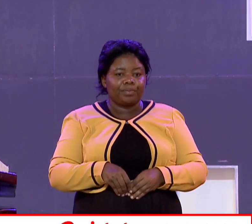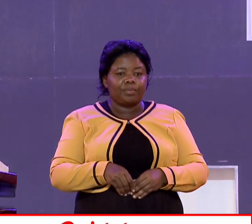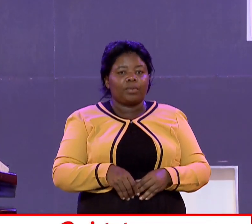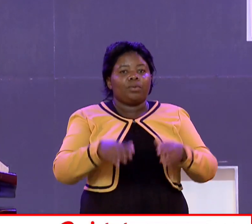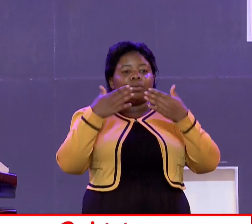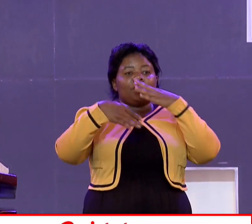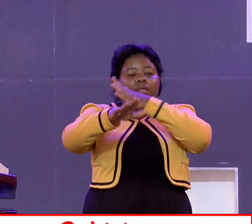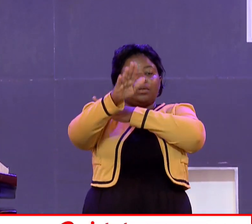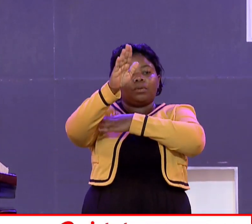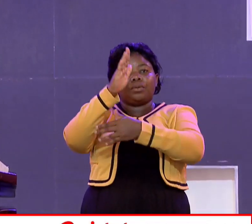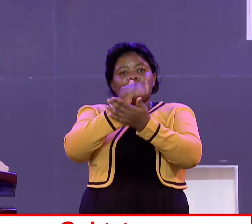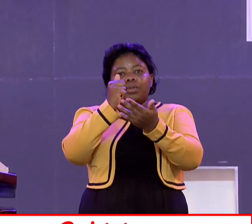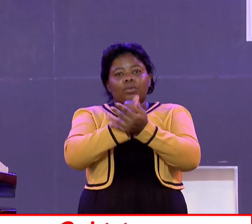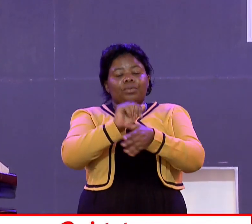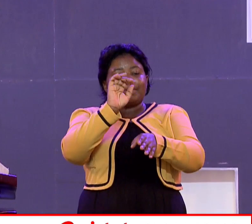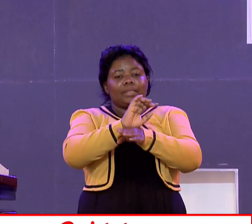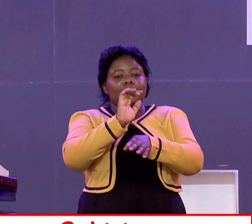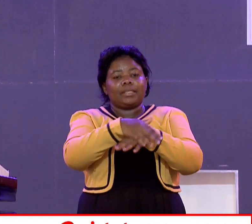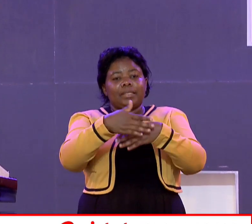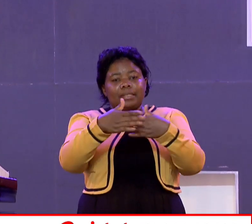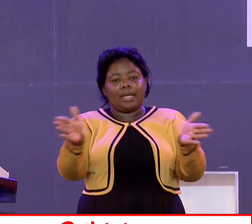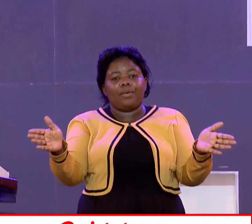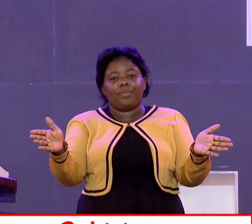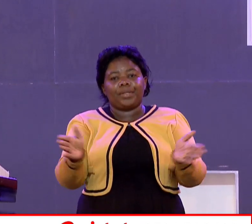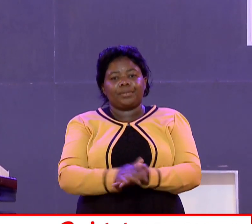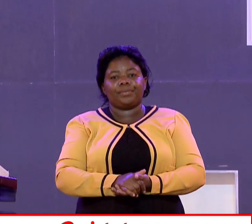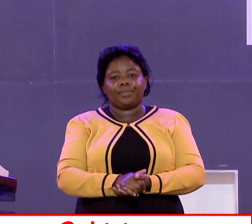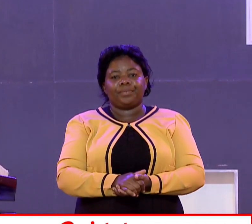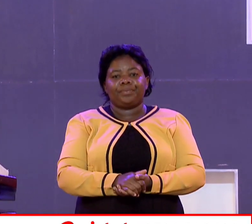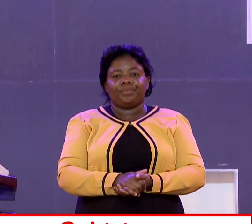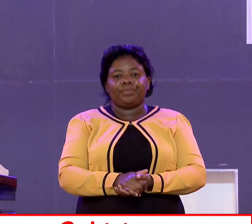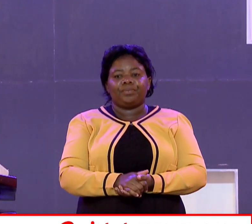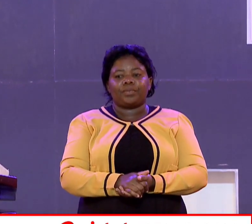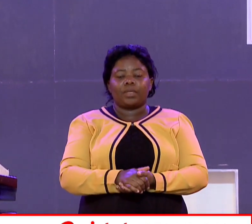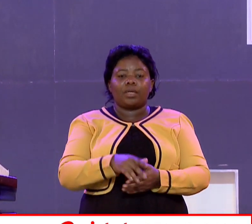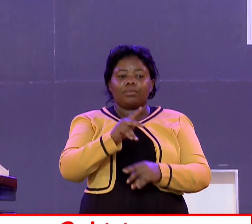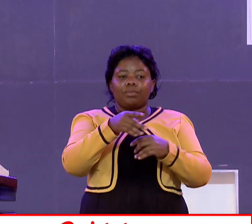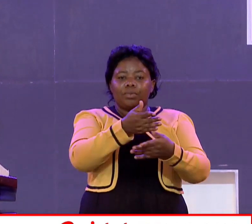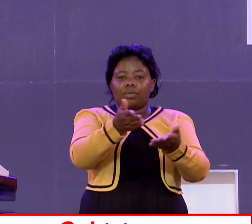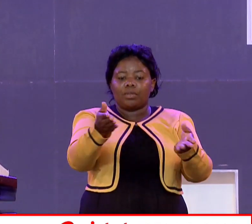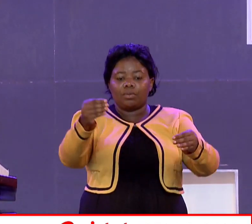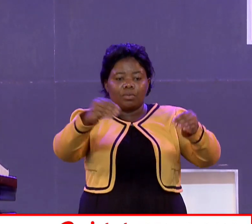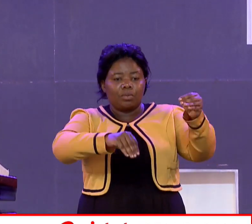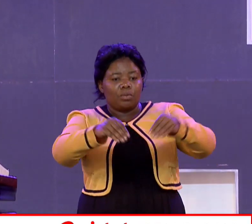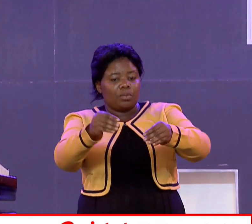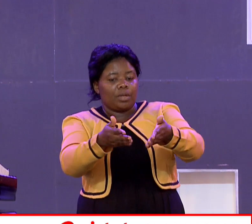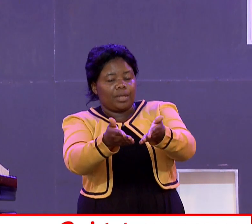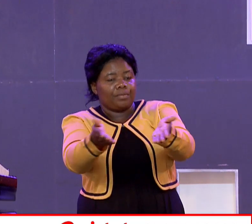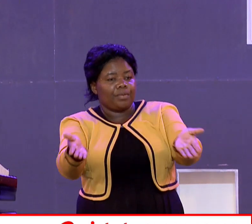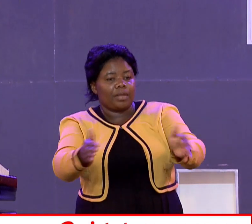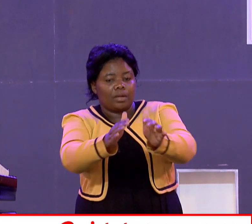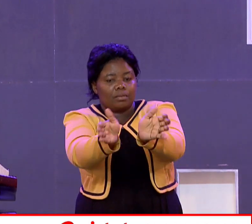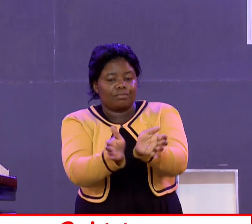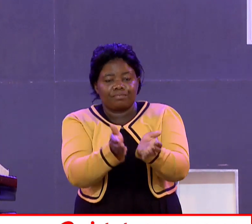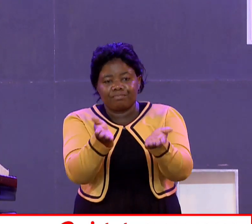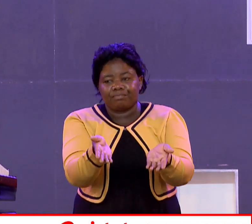Twebaza Katonda nti kanisa bazigulawo. We thank God that churches were reopened. Era ffe abali wano tugenda kuweerayo wano. And unto us